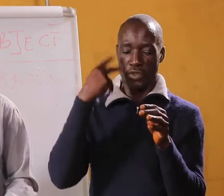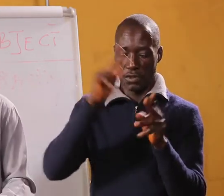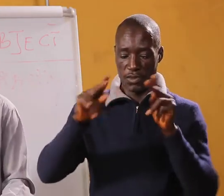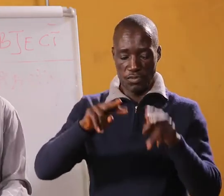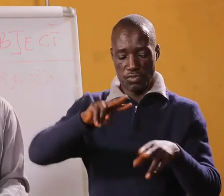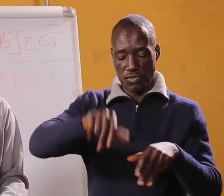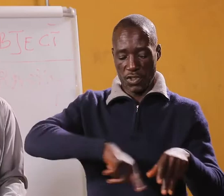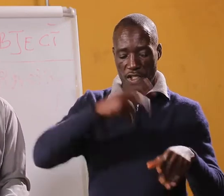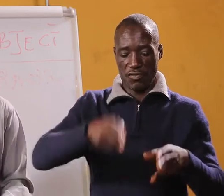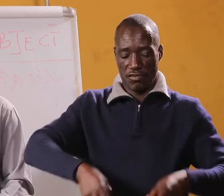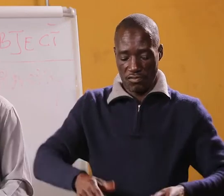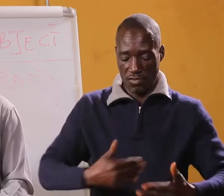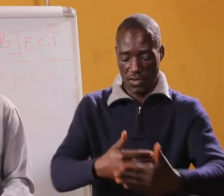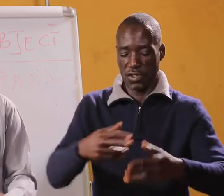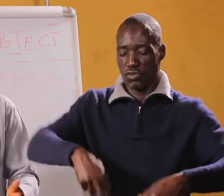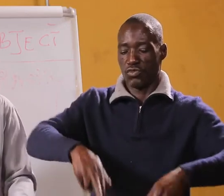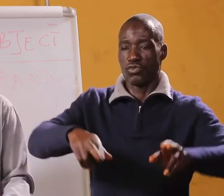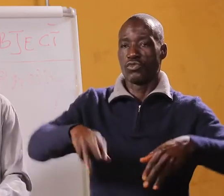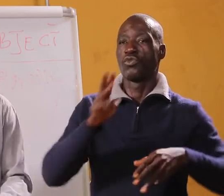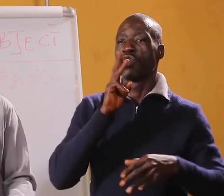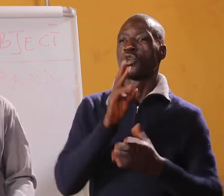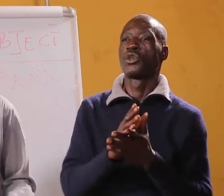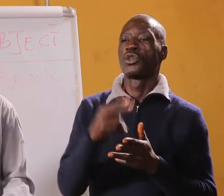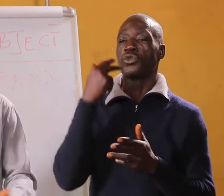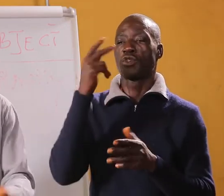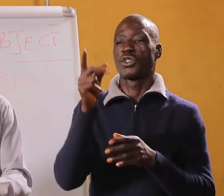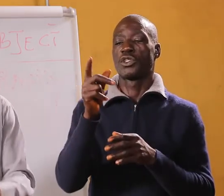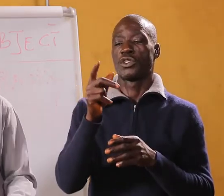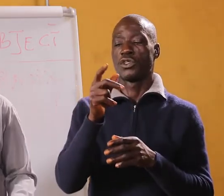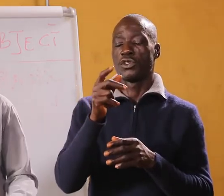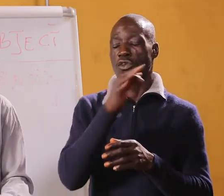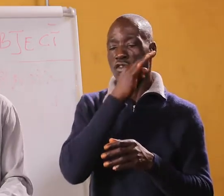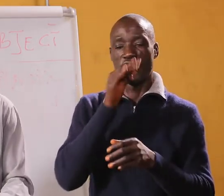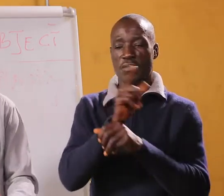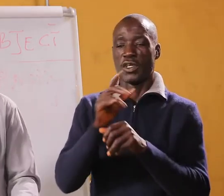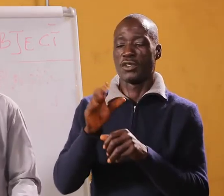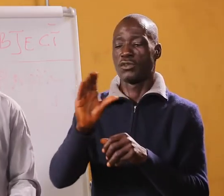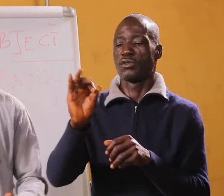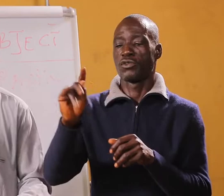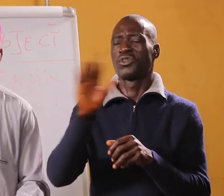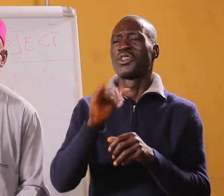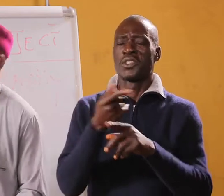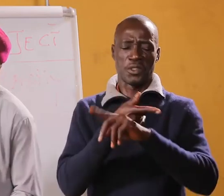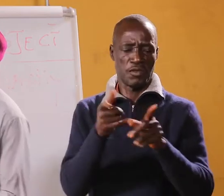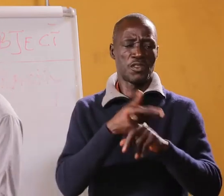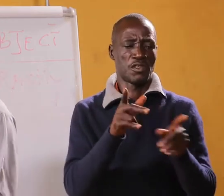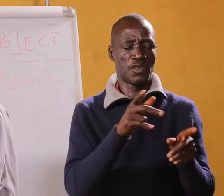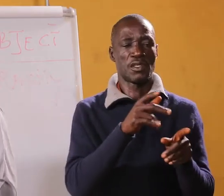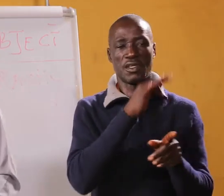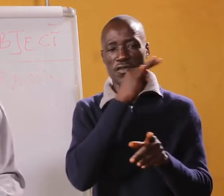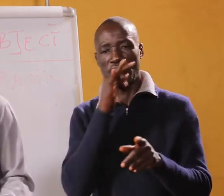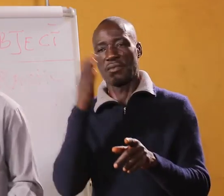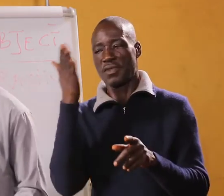riverside because of this kind of settlement. You see farmland, cotton farm, and so on. Different kind of